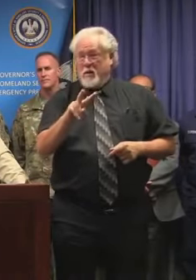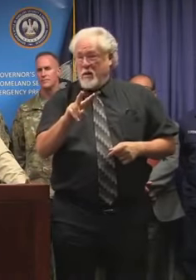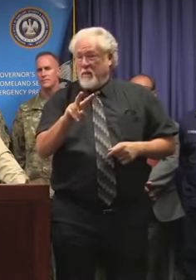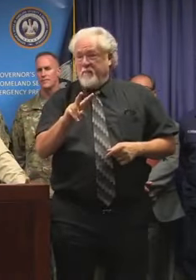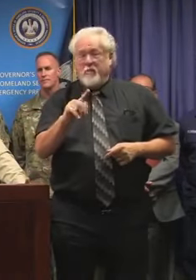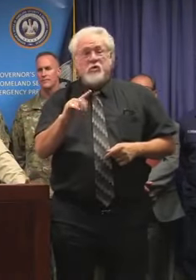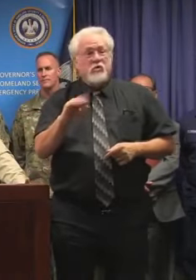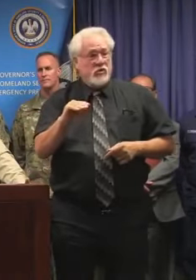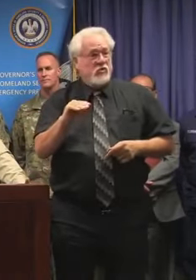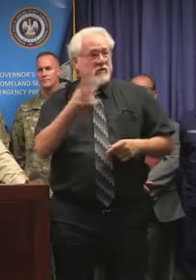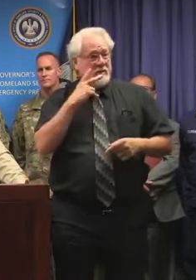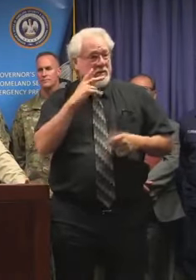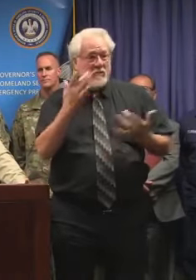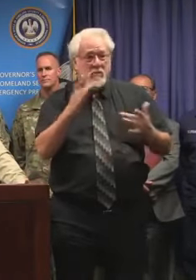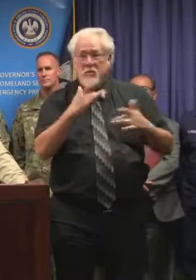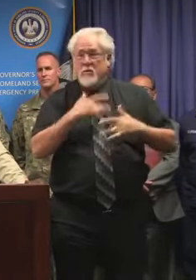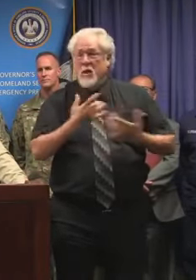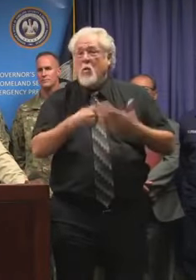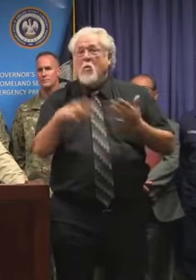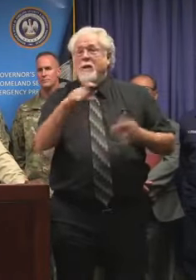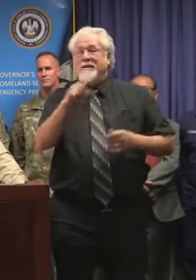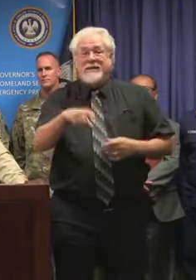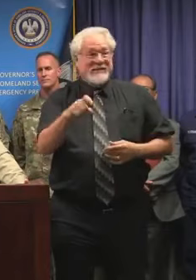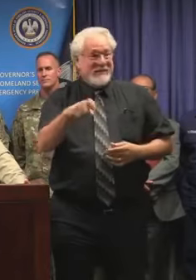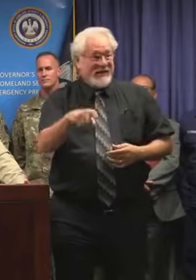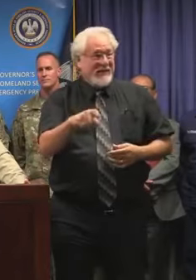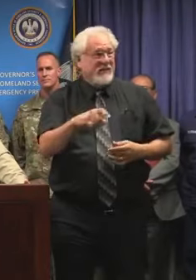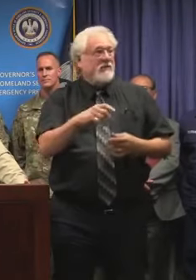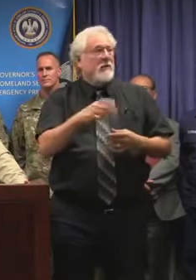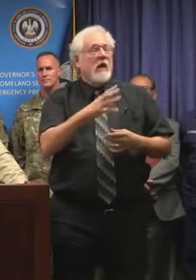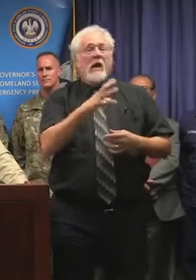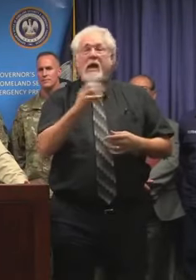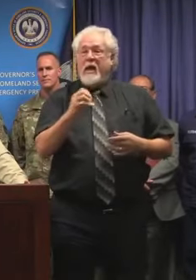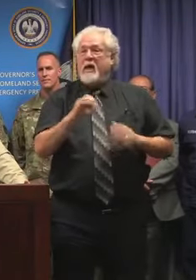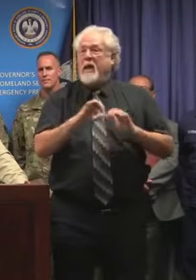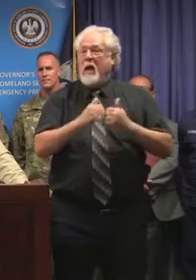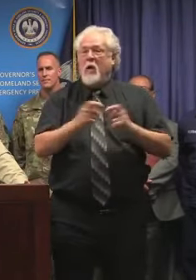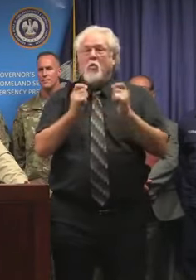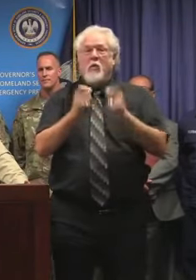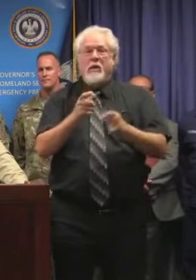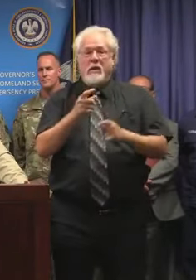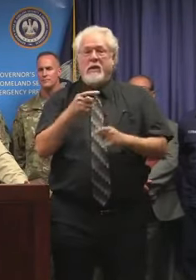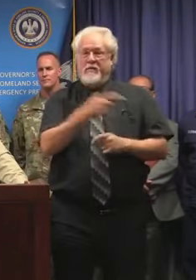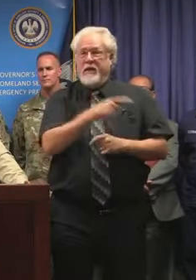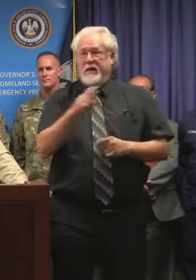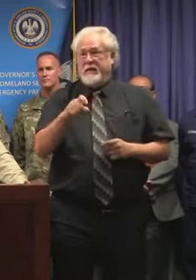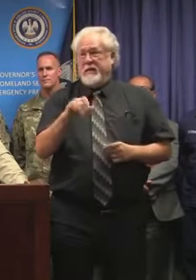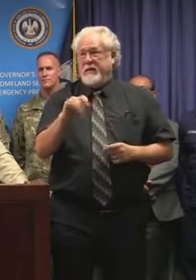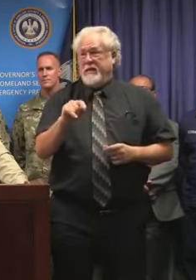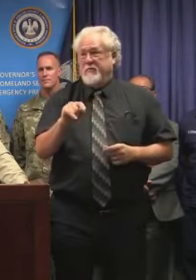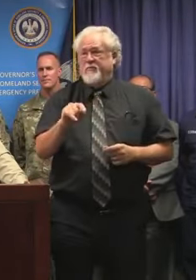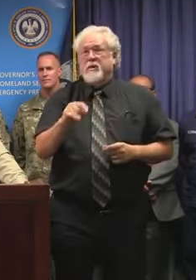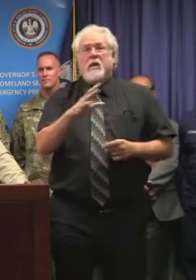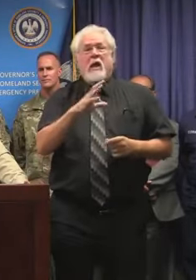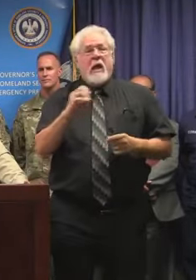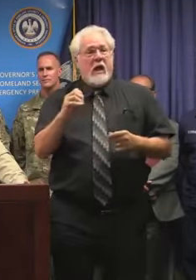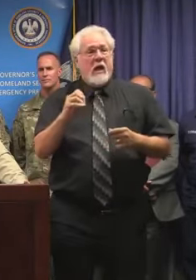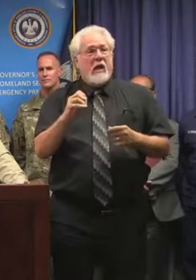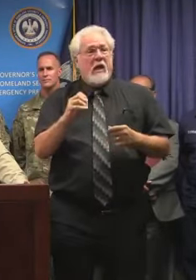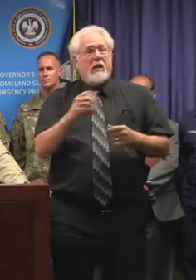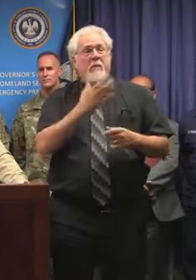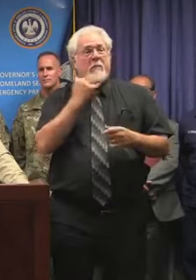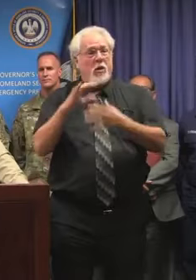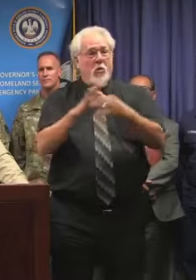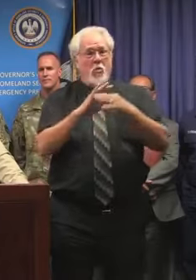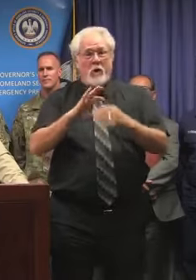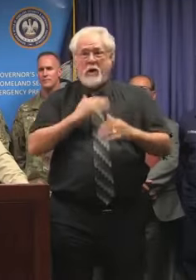order to see exactly what the state of Texas needs and how quickly they will need it, and to better